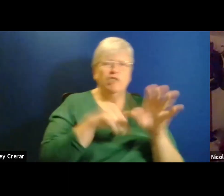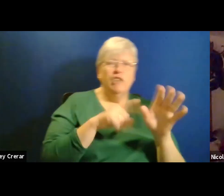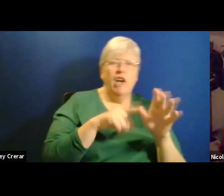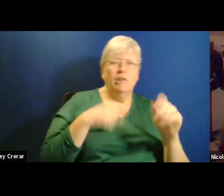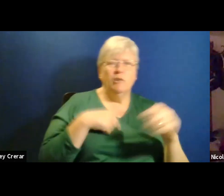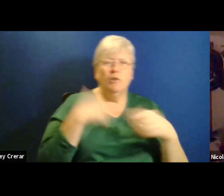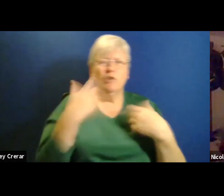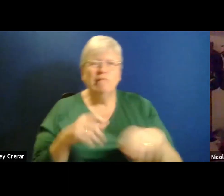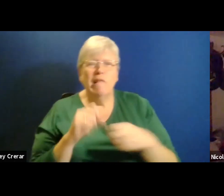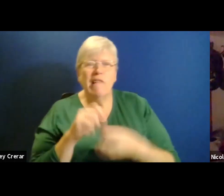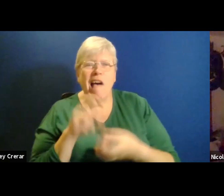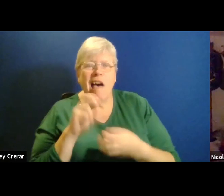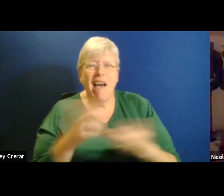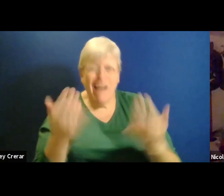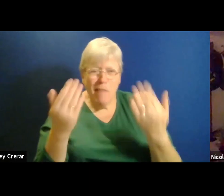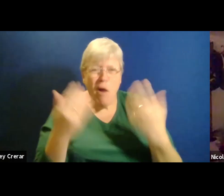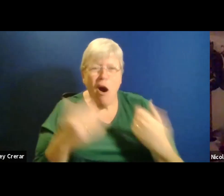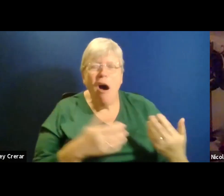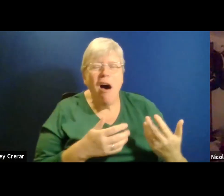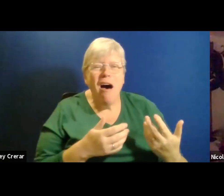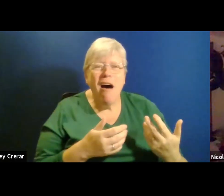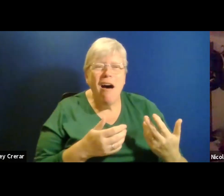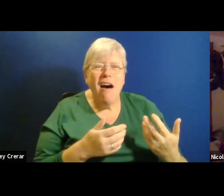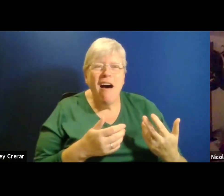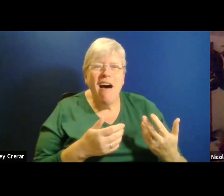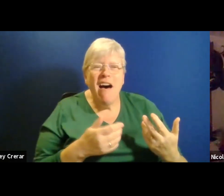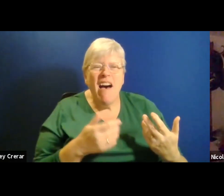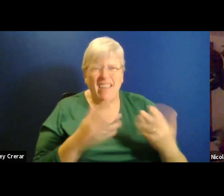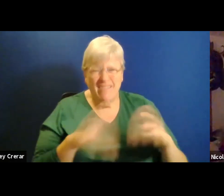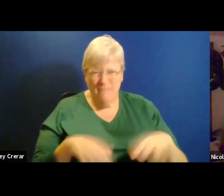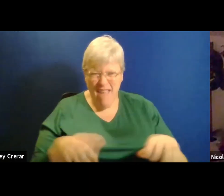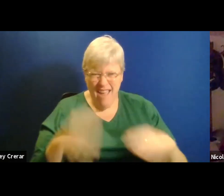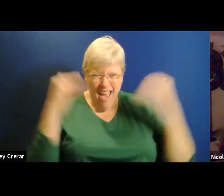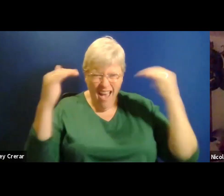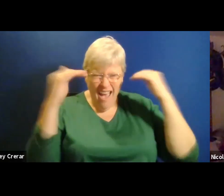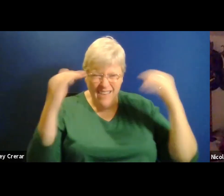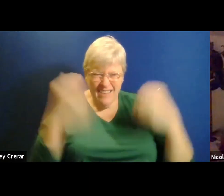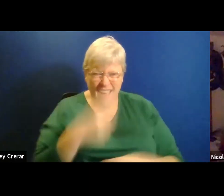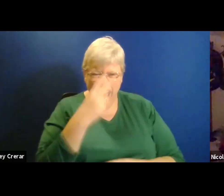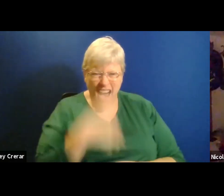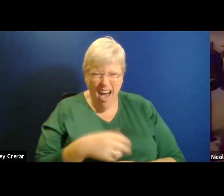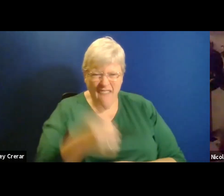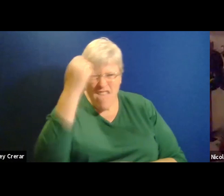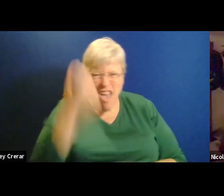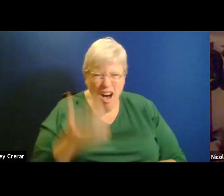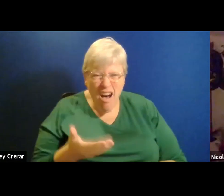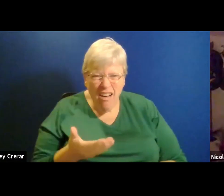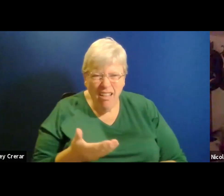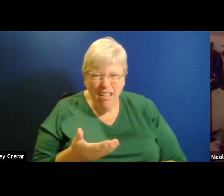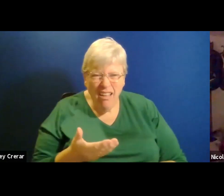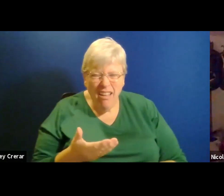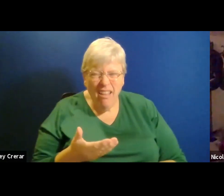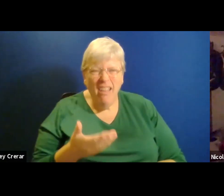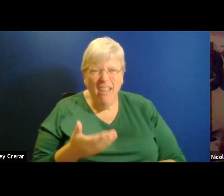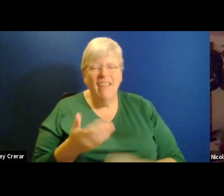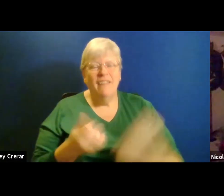gowpit, come awa, ye're nae a bear noo, ye all feel. 'Twas our